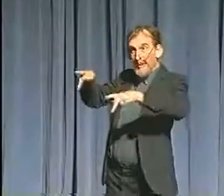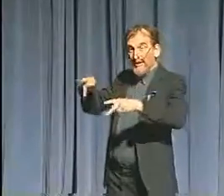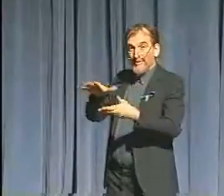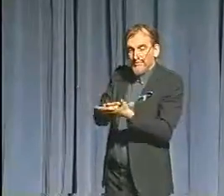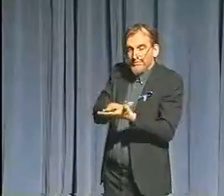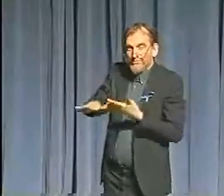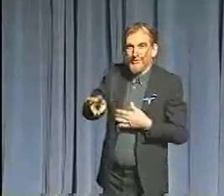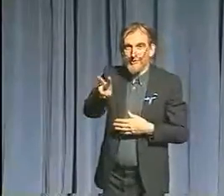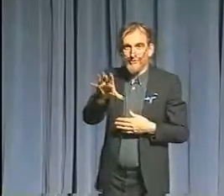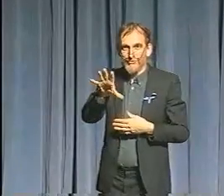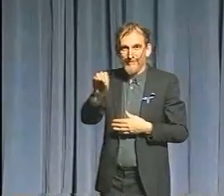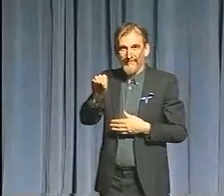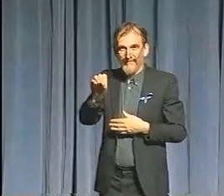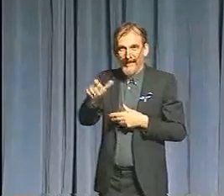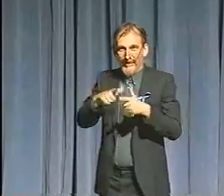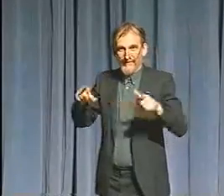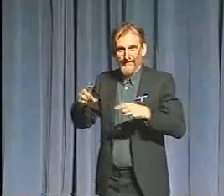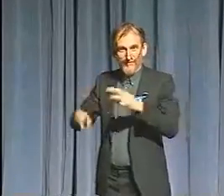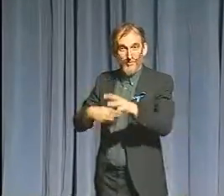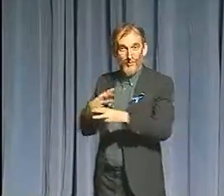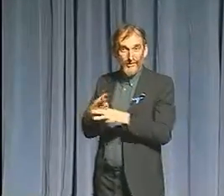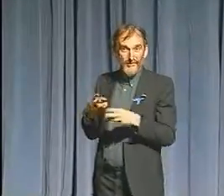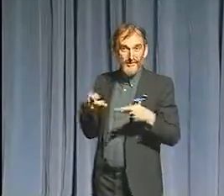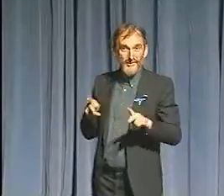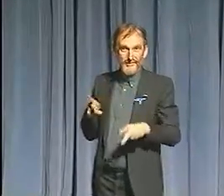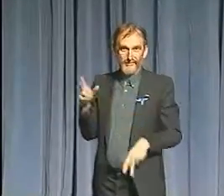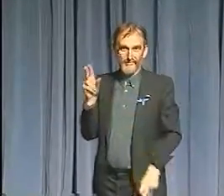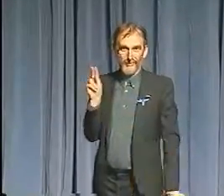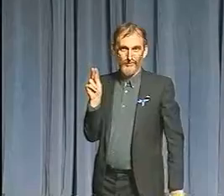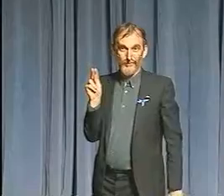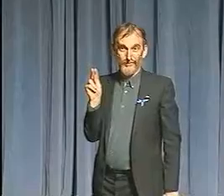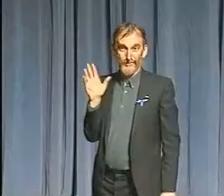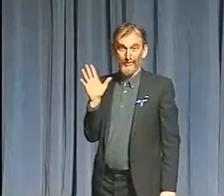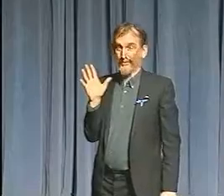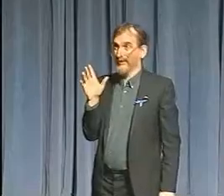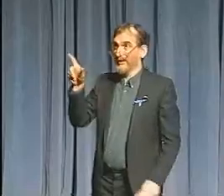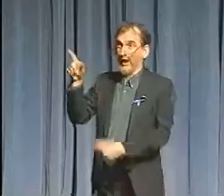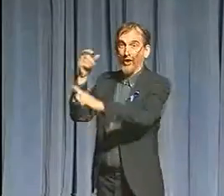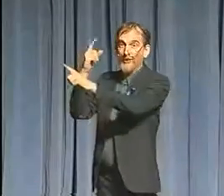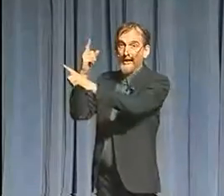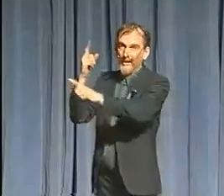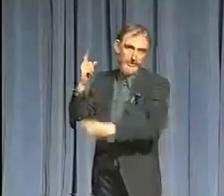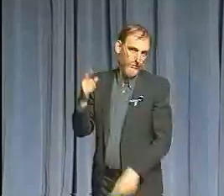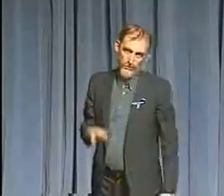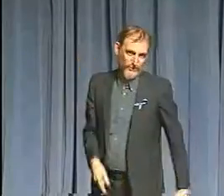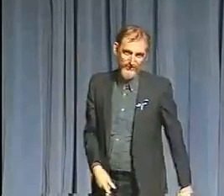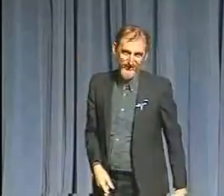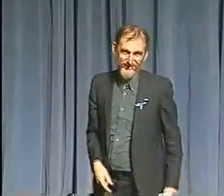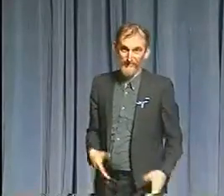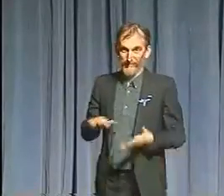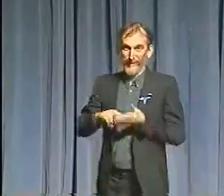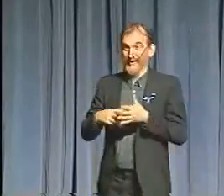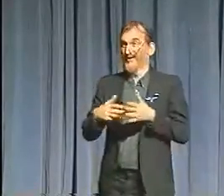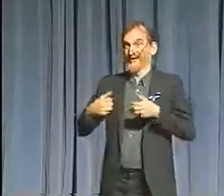Do you think that it's legally permissible to wipe out 250 of the languages of the world?